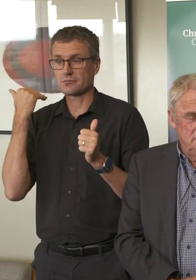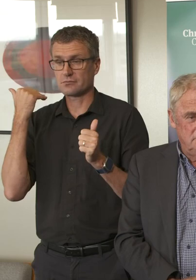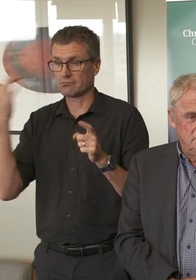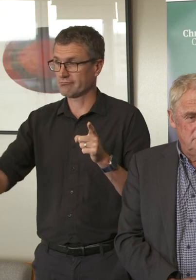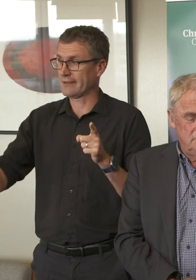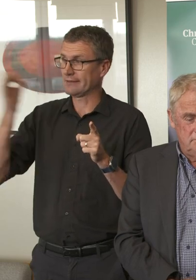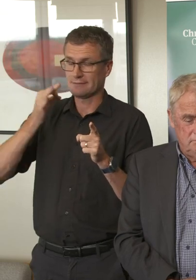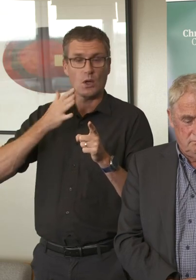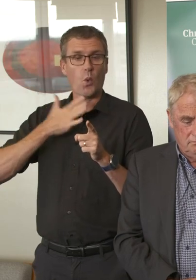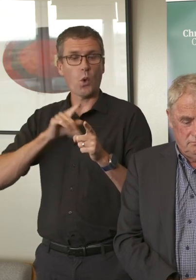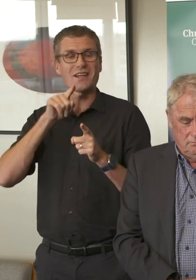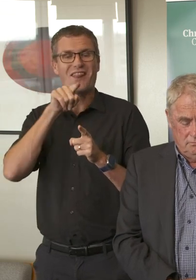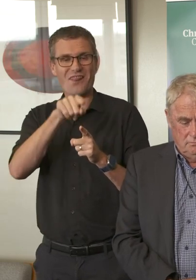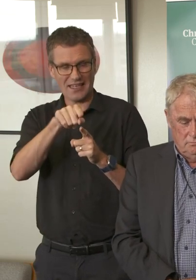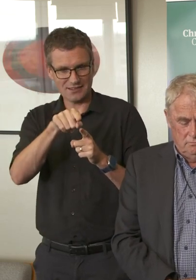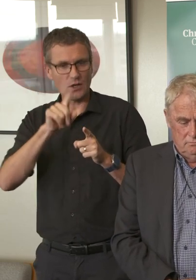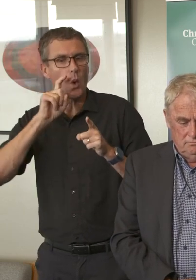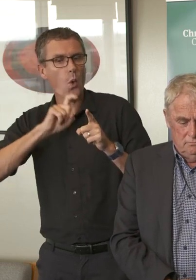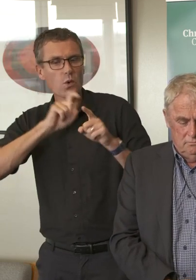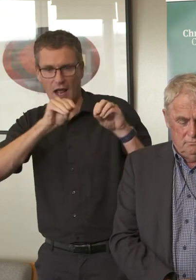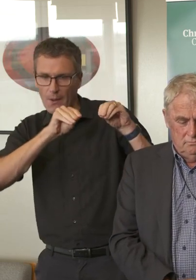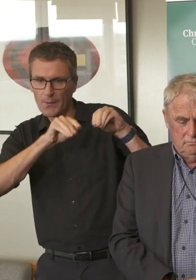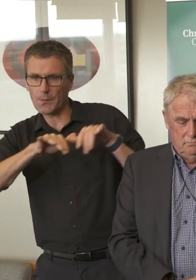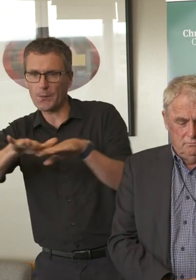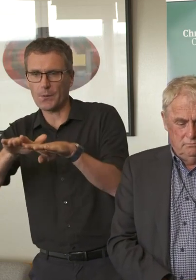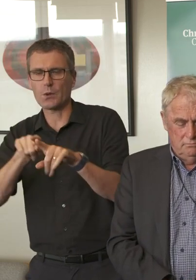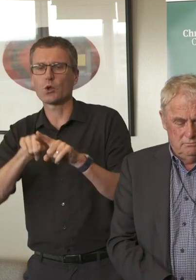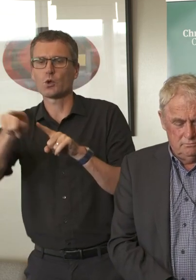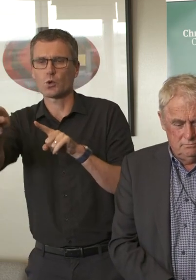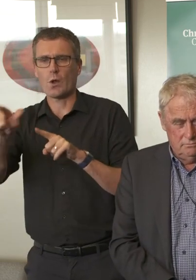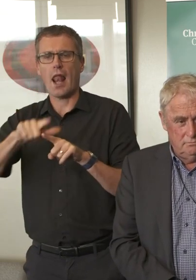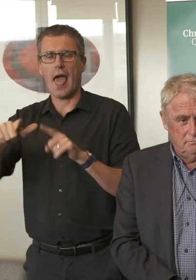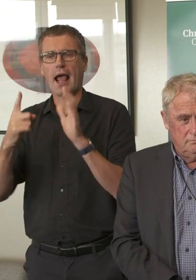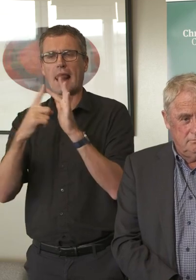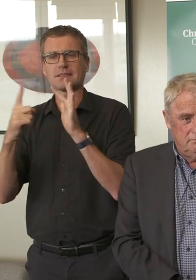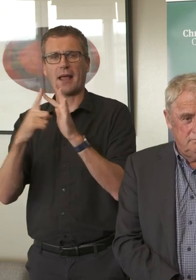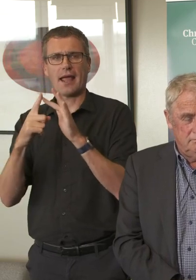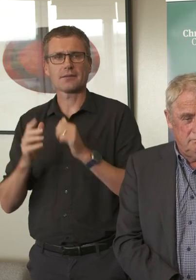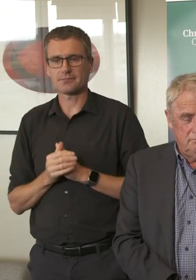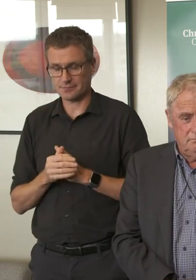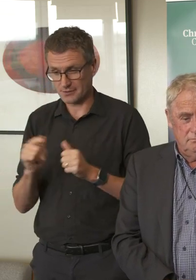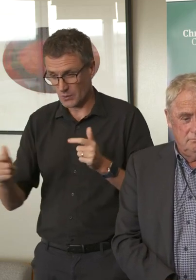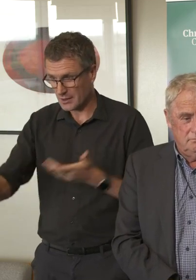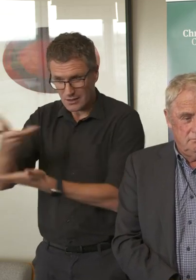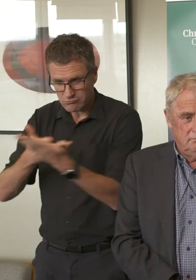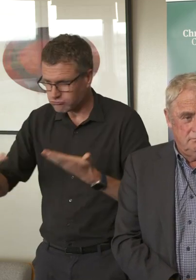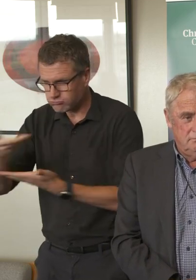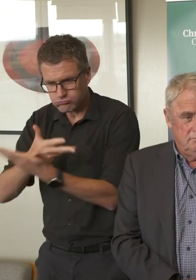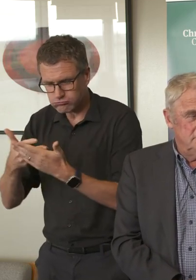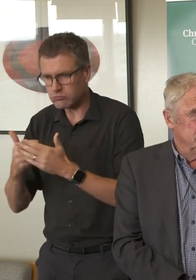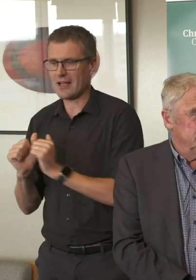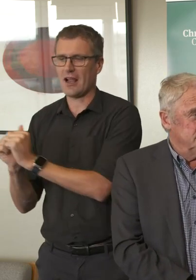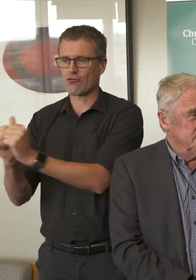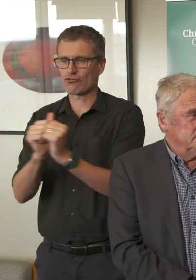access. All the information that they had in relation to that was what informed their decisions, and they're all united in the fact